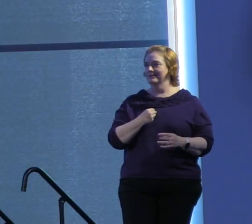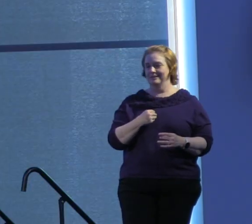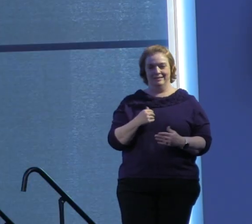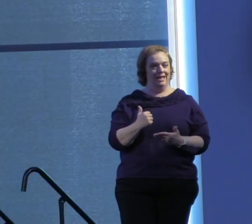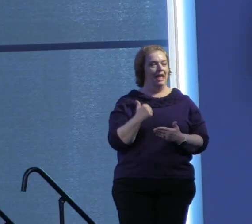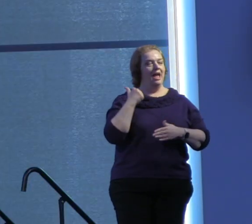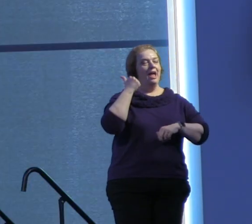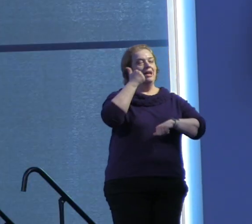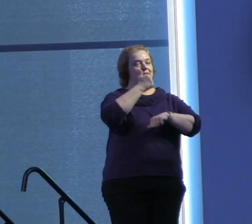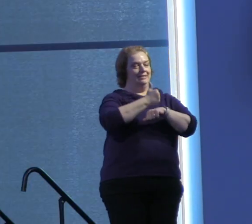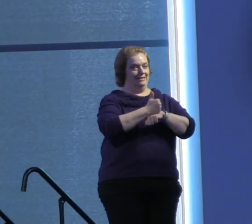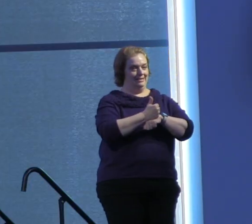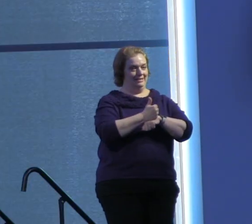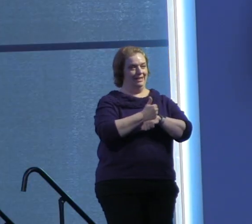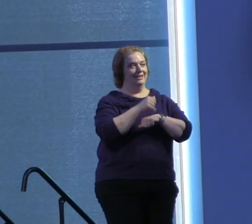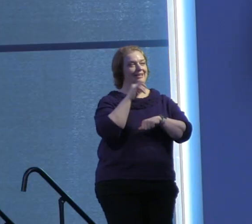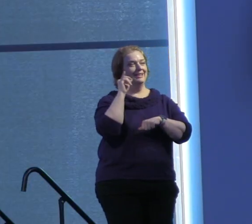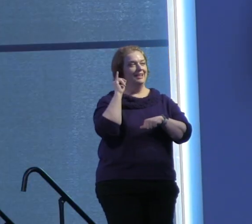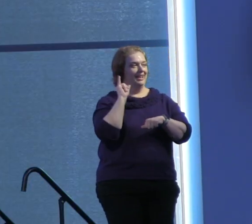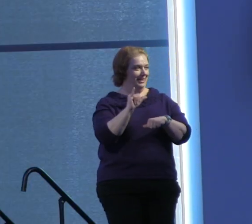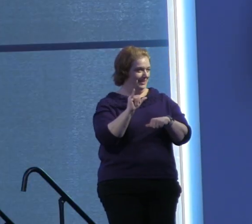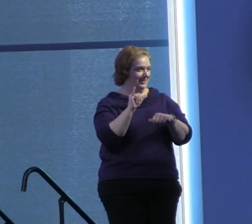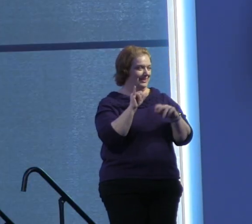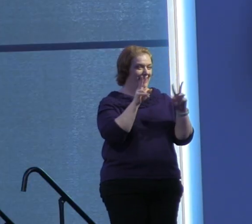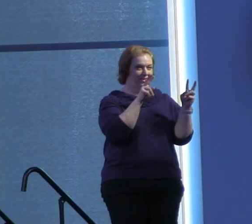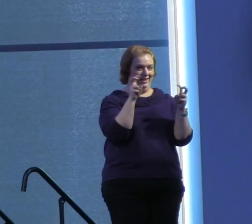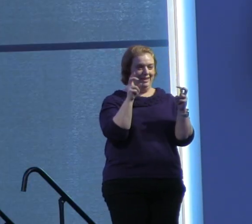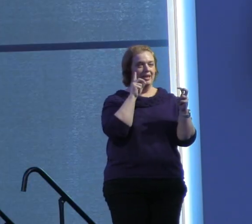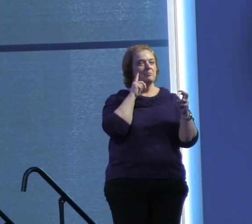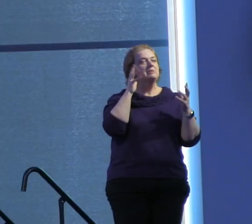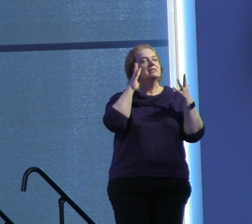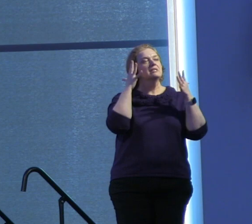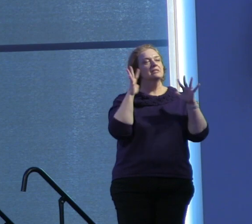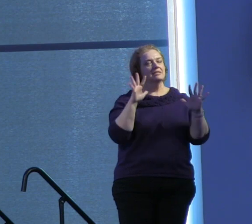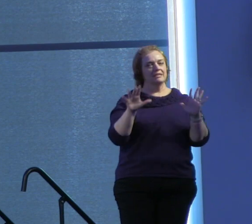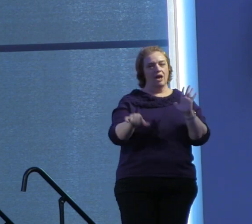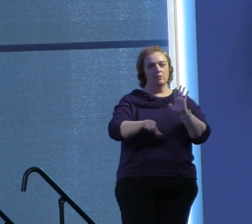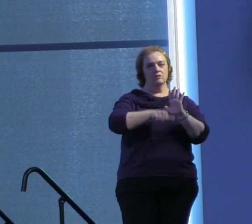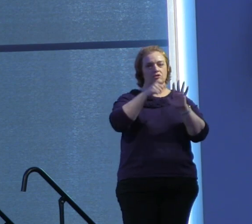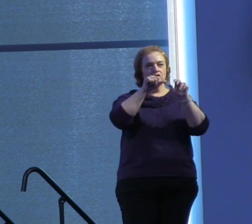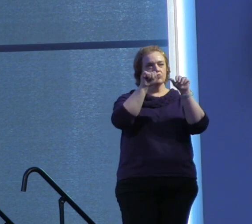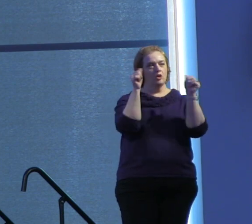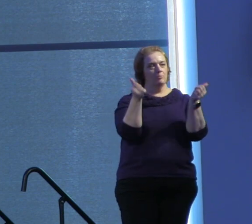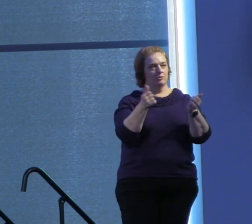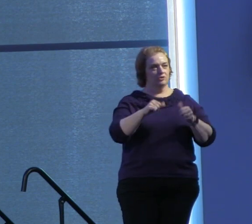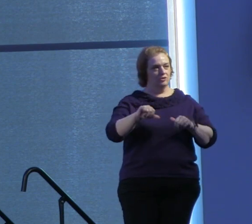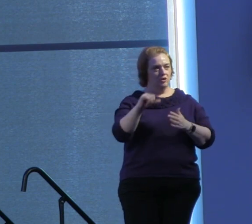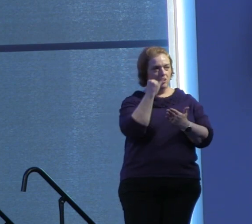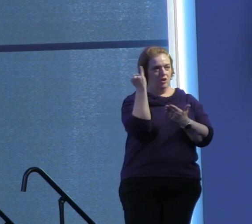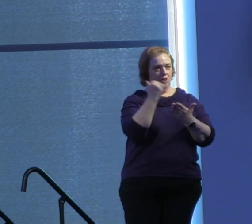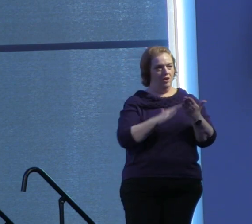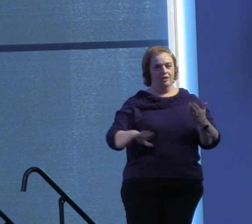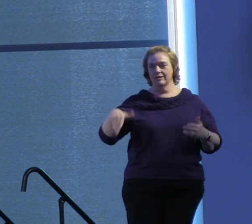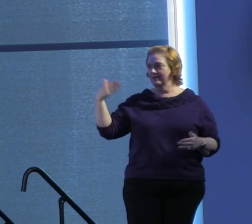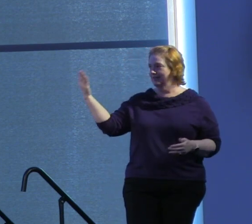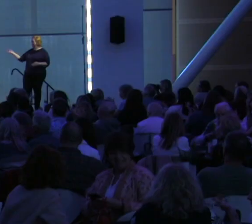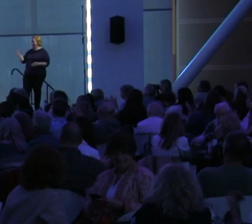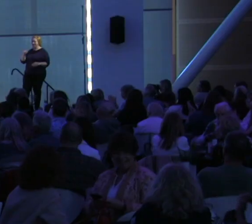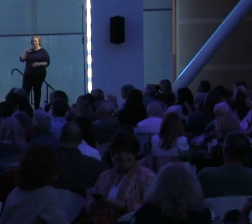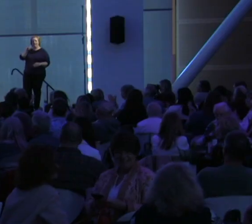Helping me to set the theme this evening is our sound sculpture artist, AlejAndro Anastasio.